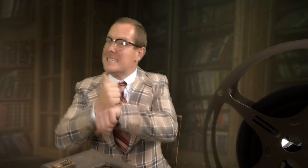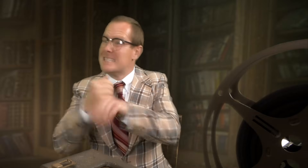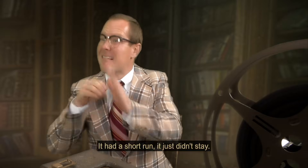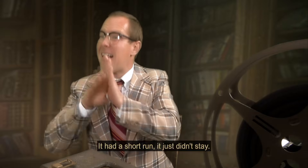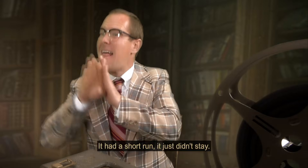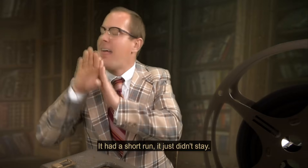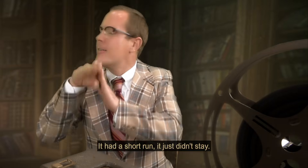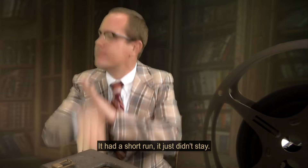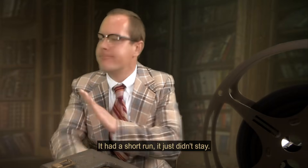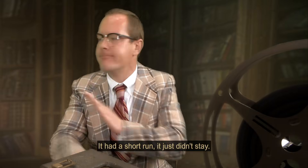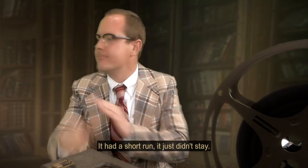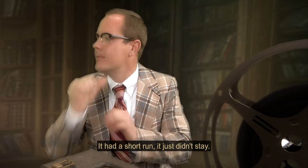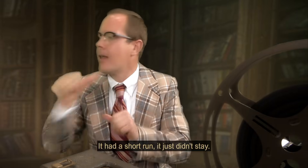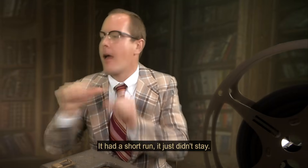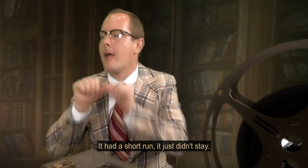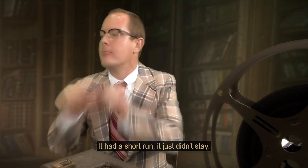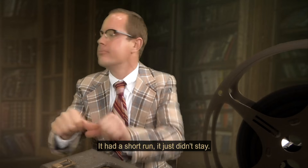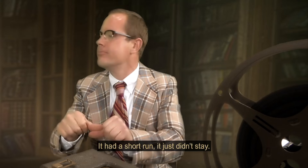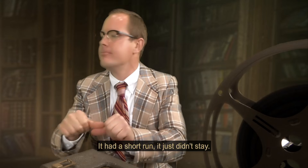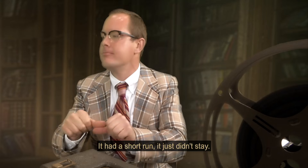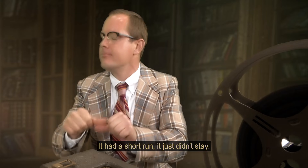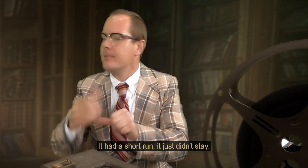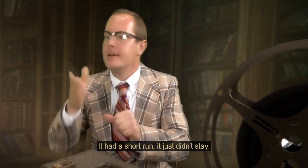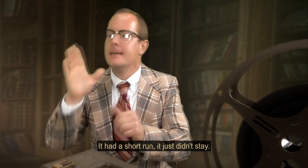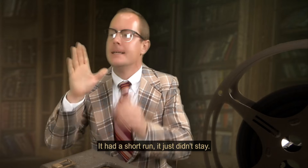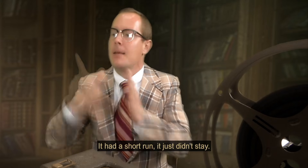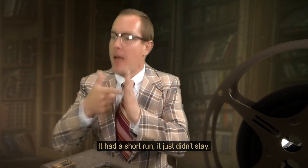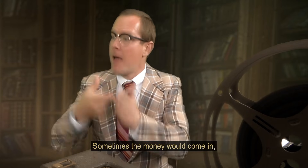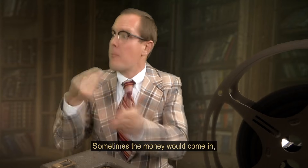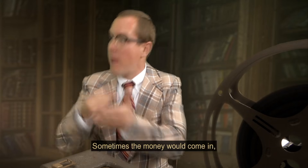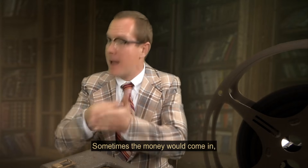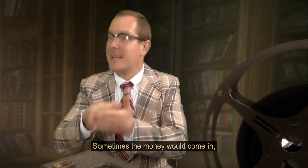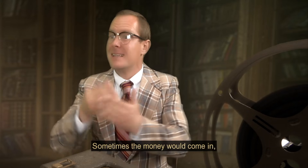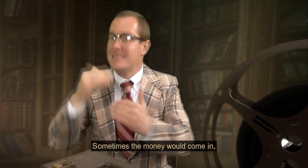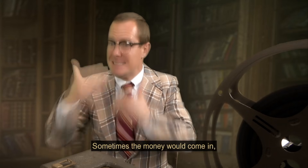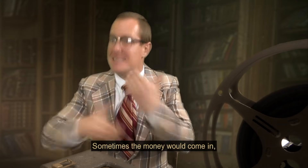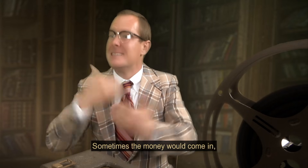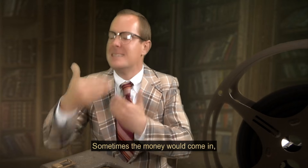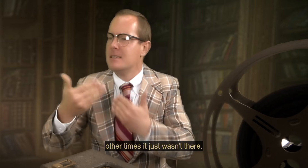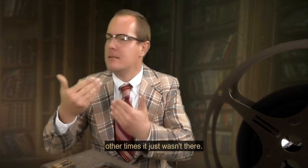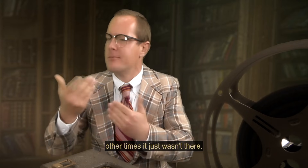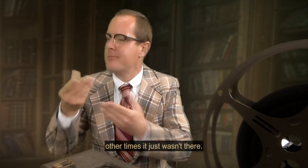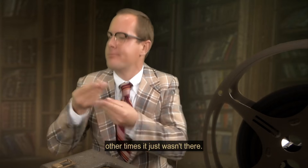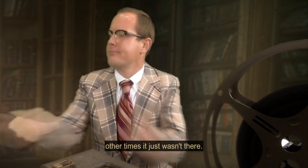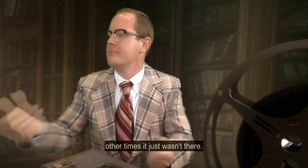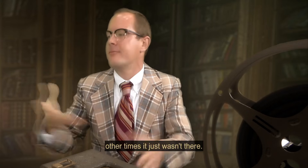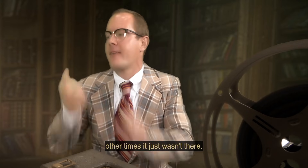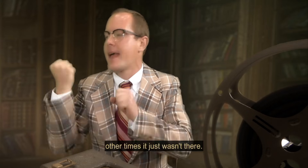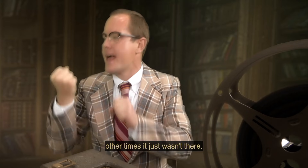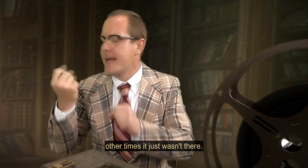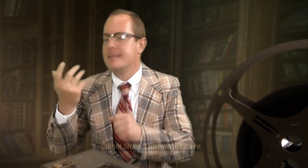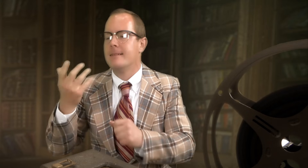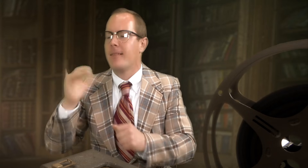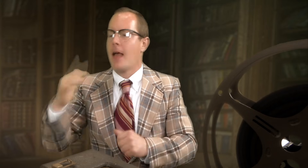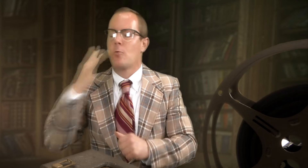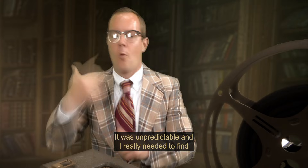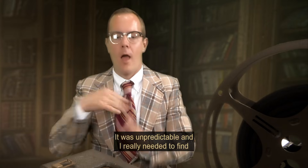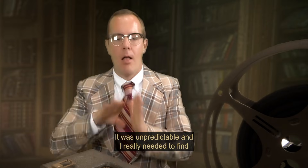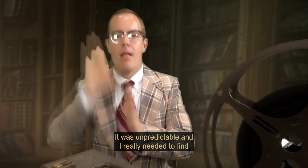It had a short run. It just didn't stay. Sometimes the money would come in, other times it just wasn't there. It was